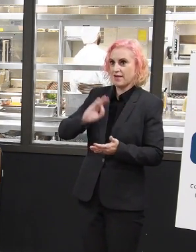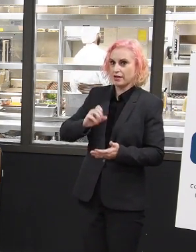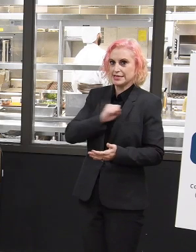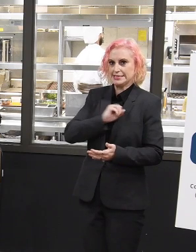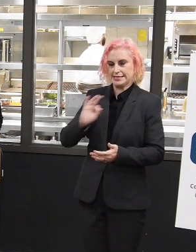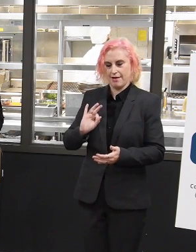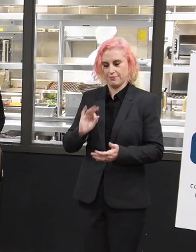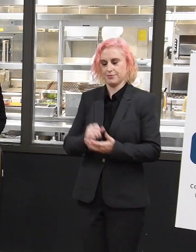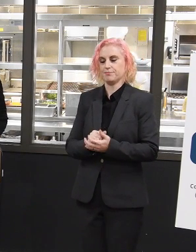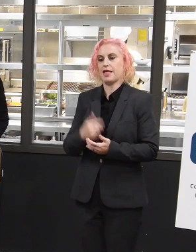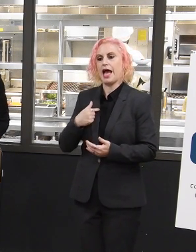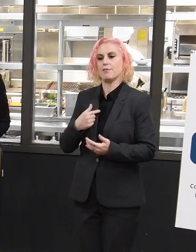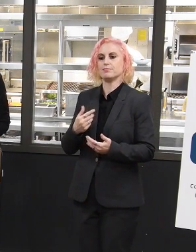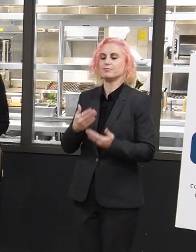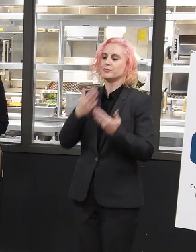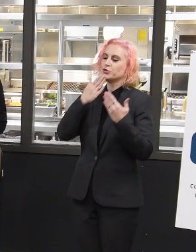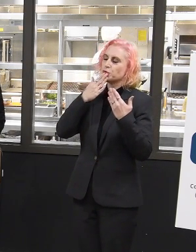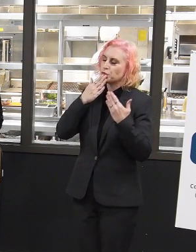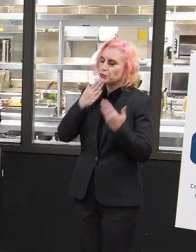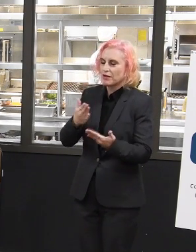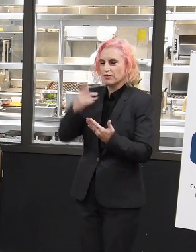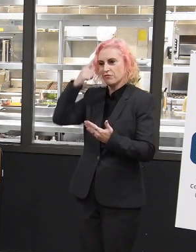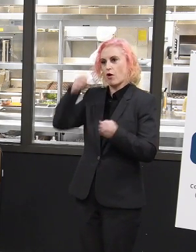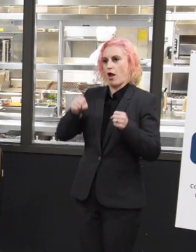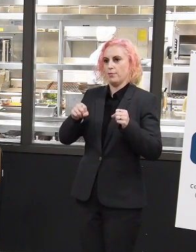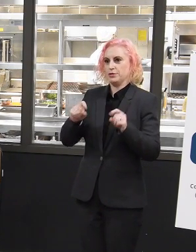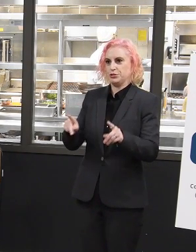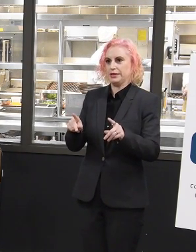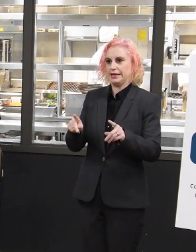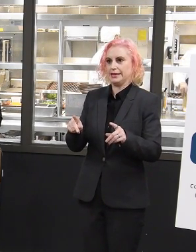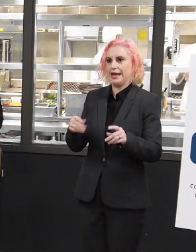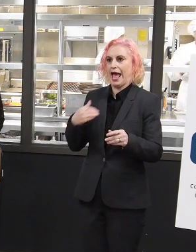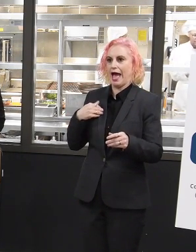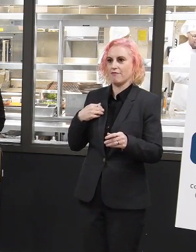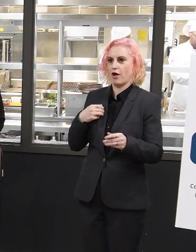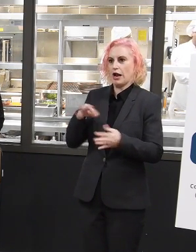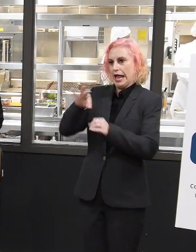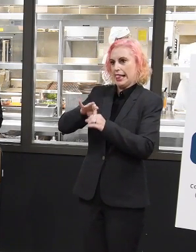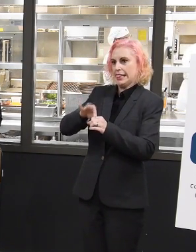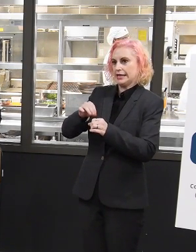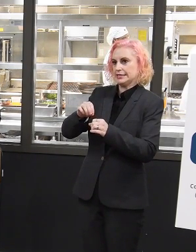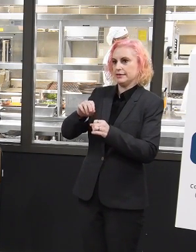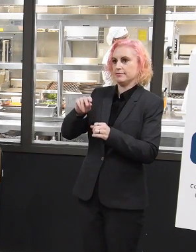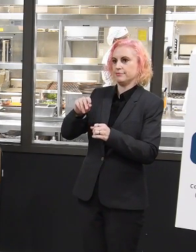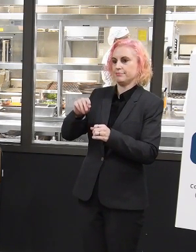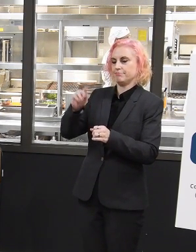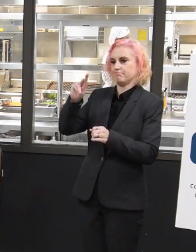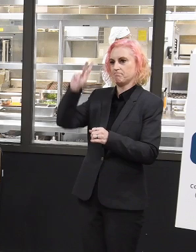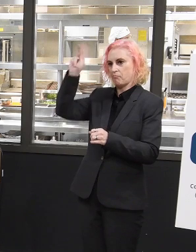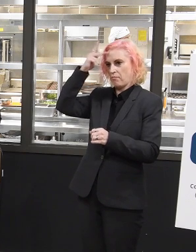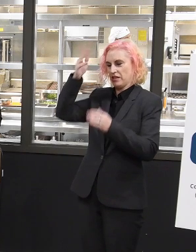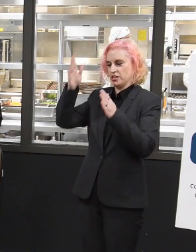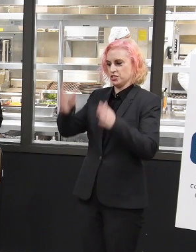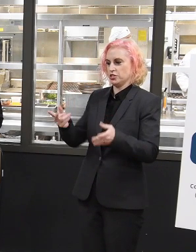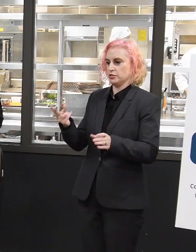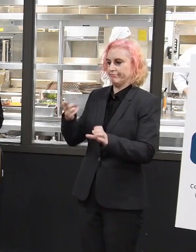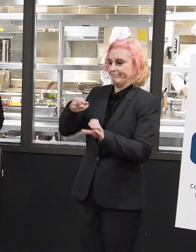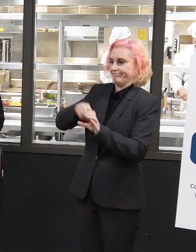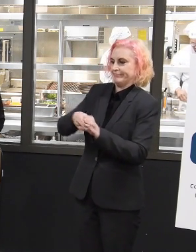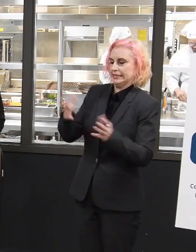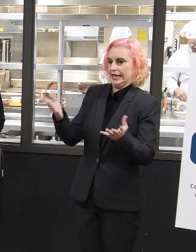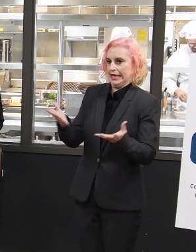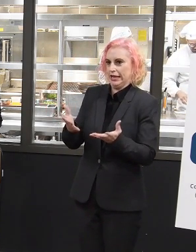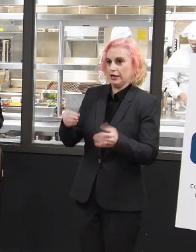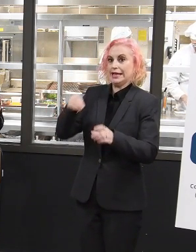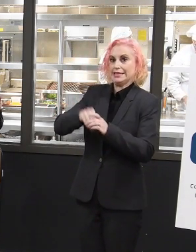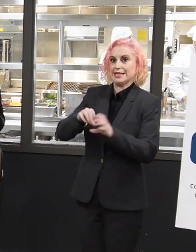staff. I am so grateful for this opportunity to have our elected officials join us inside the heart of our institutions and